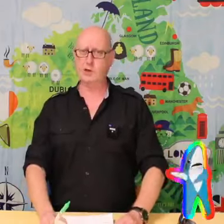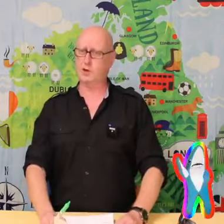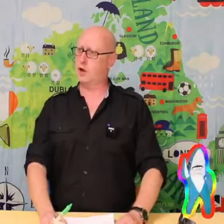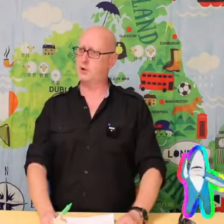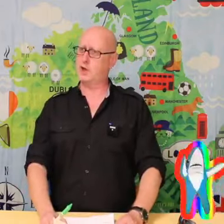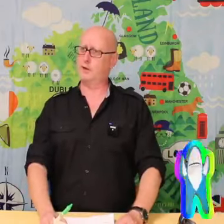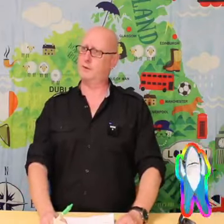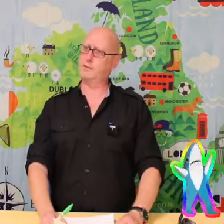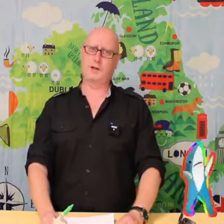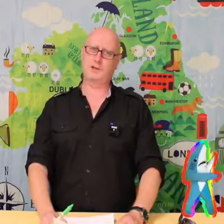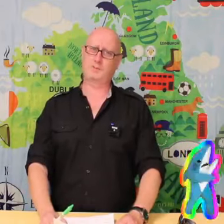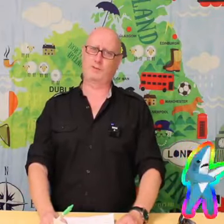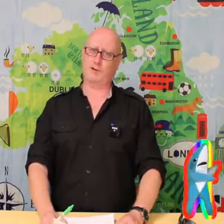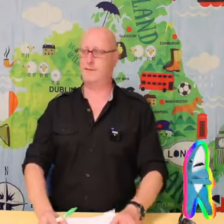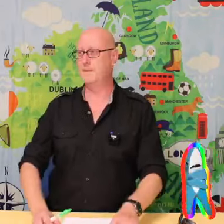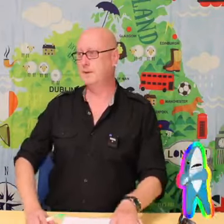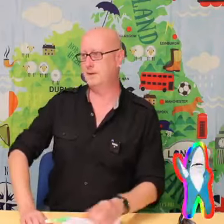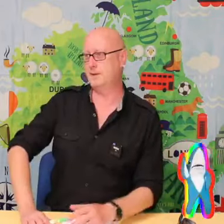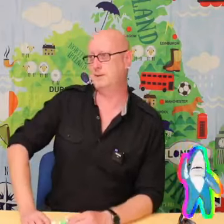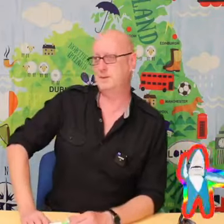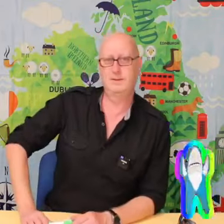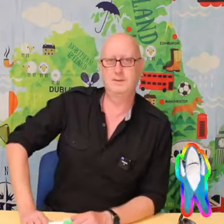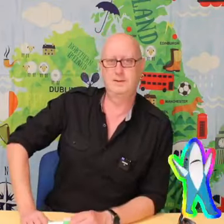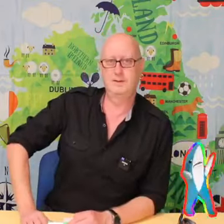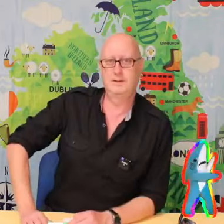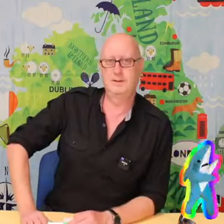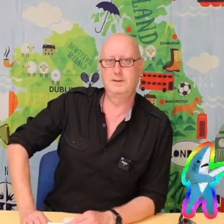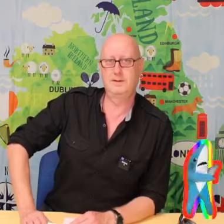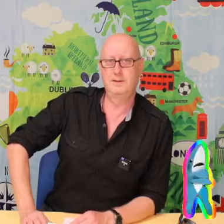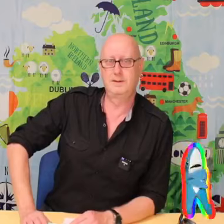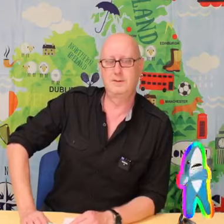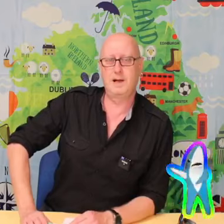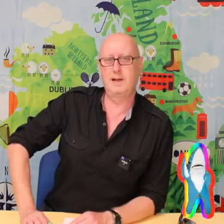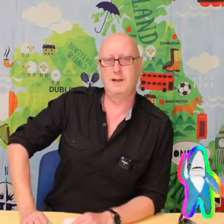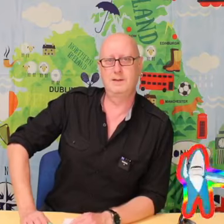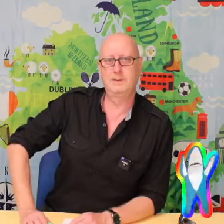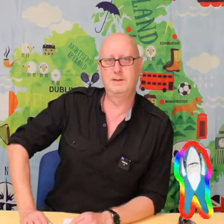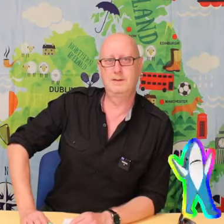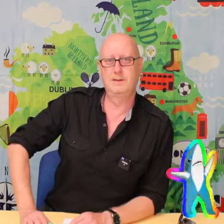I can't recall saying those words before. No. We were talking about the boozer beforehand. Yeah, I can't remember what the context was,